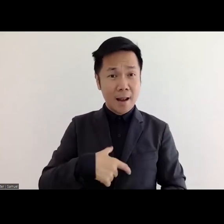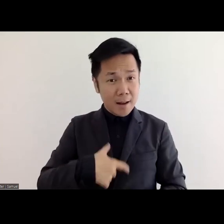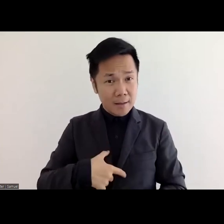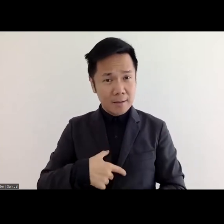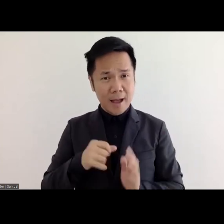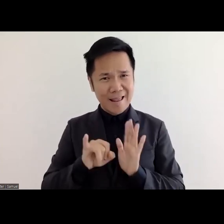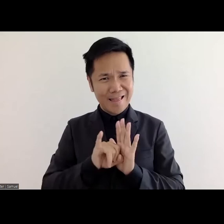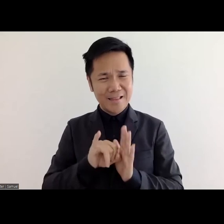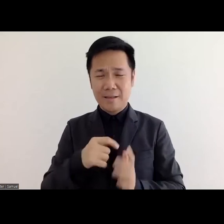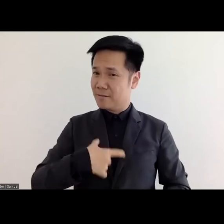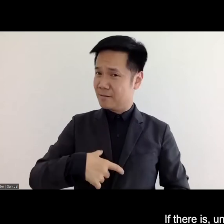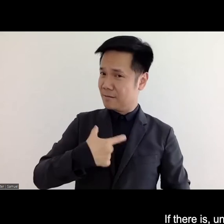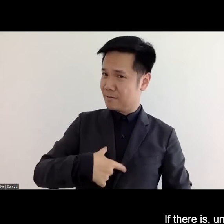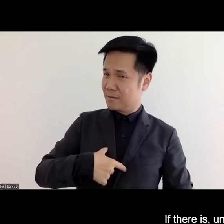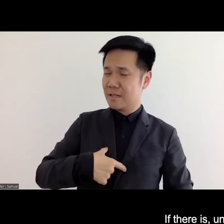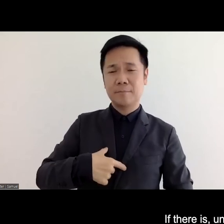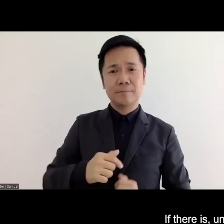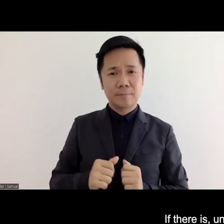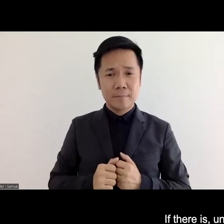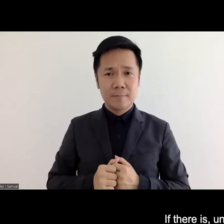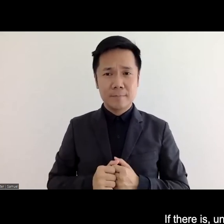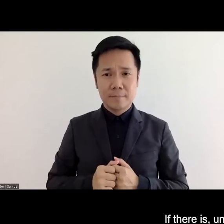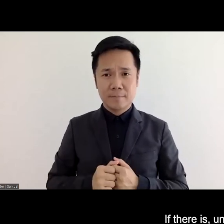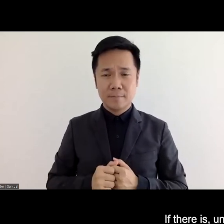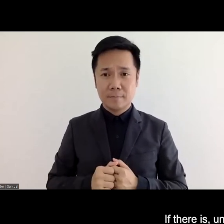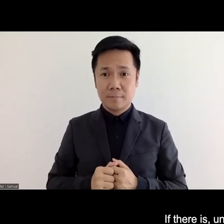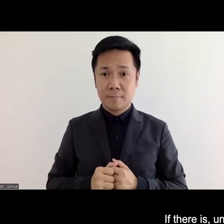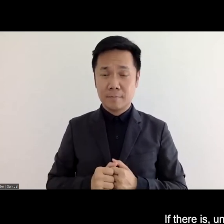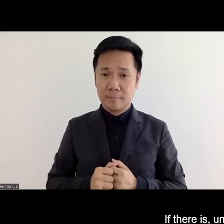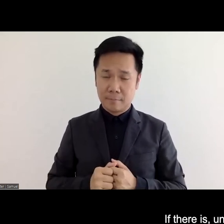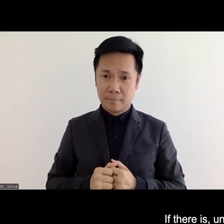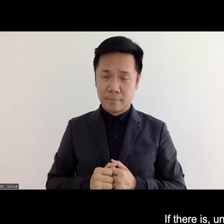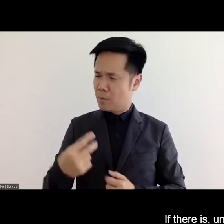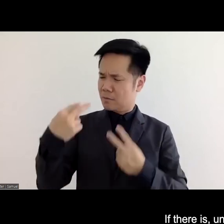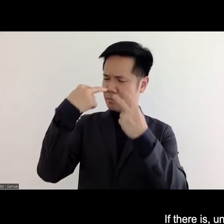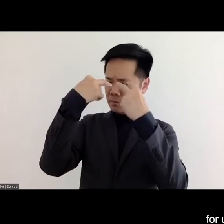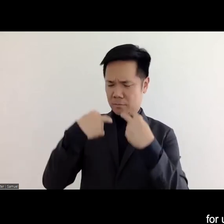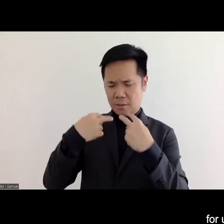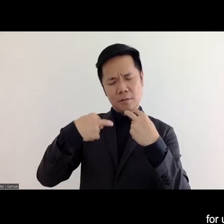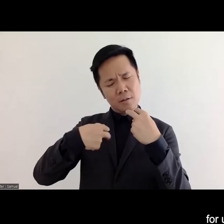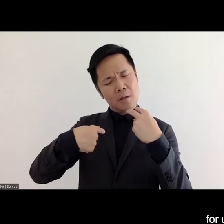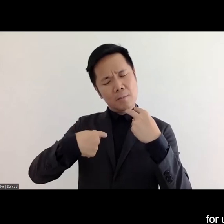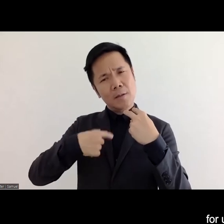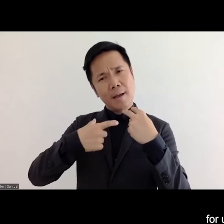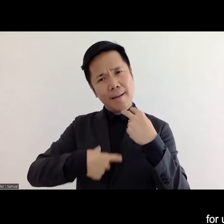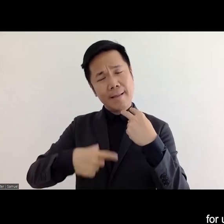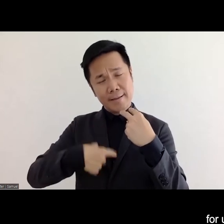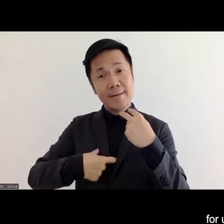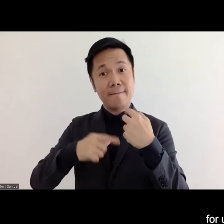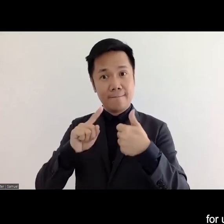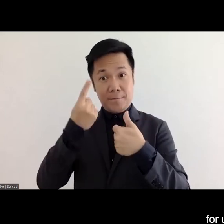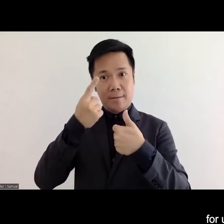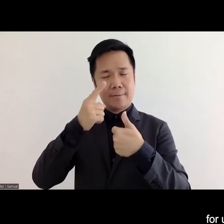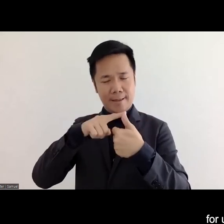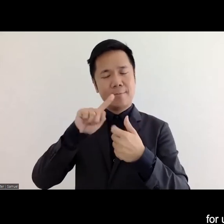is the beginning, unless we have an identity, things may not change for us in the society,